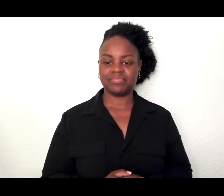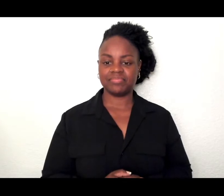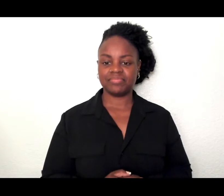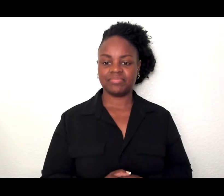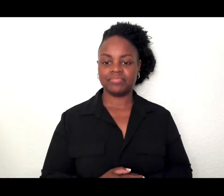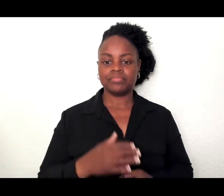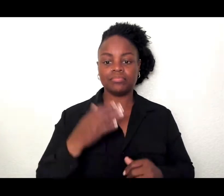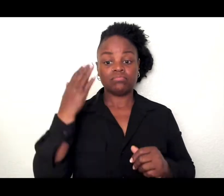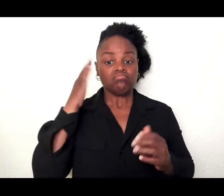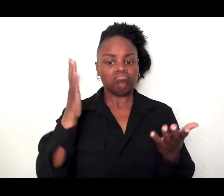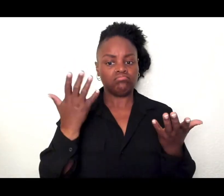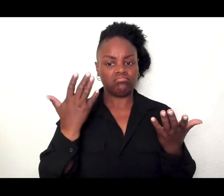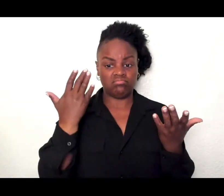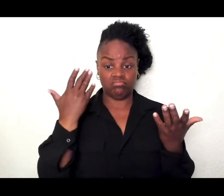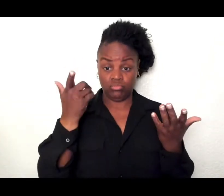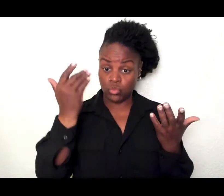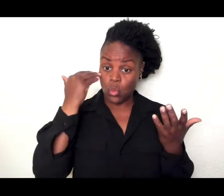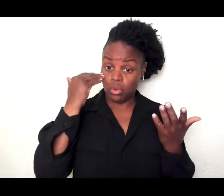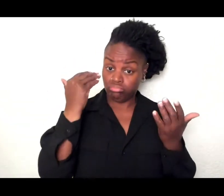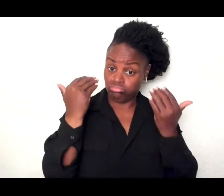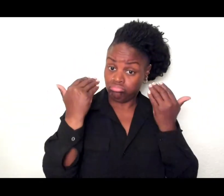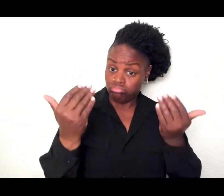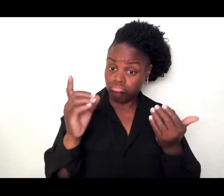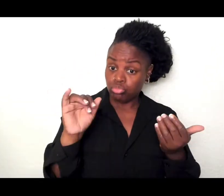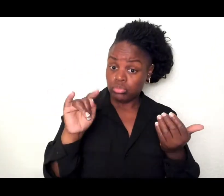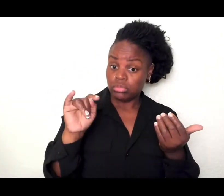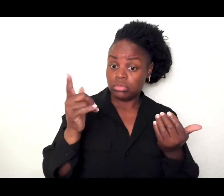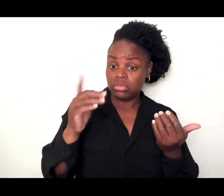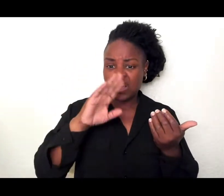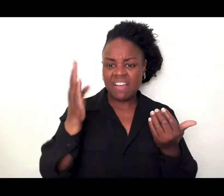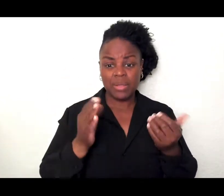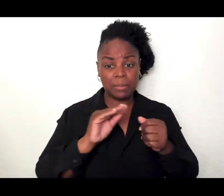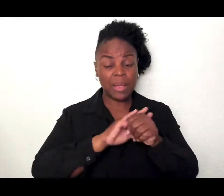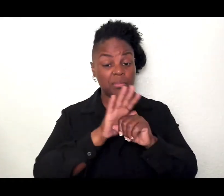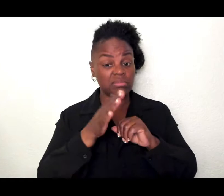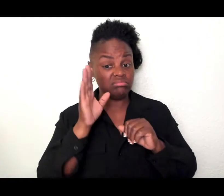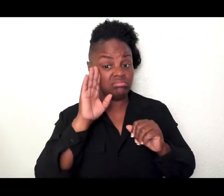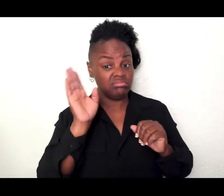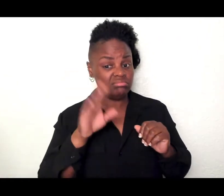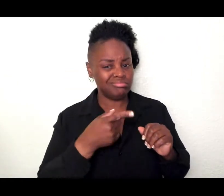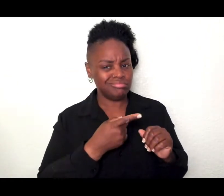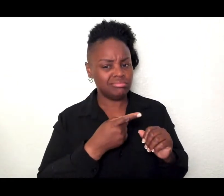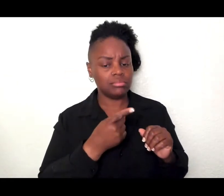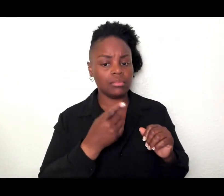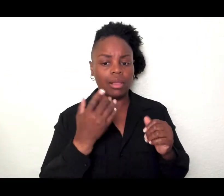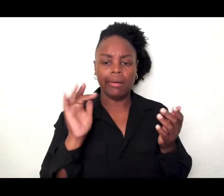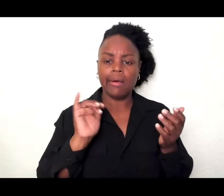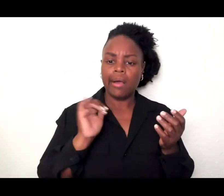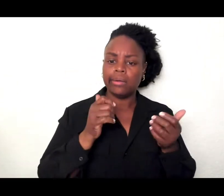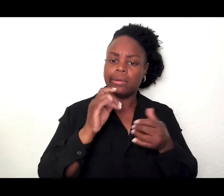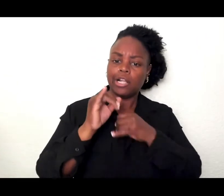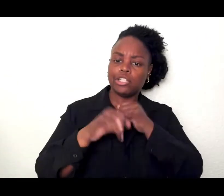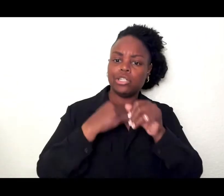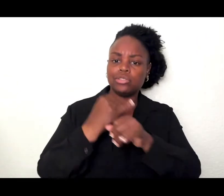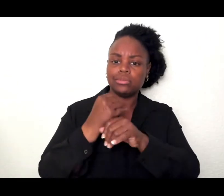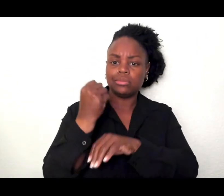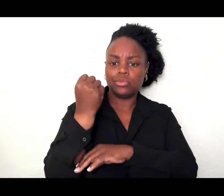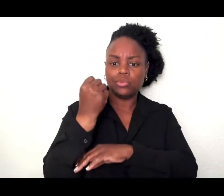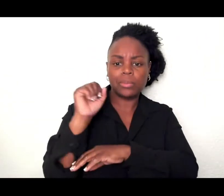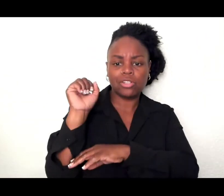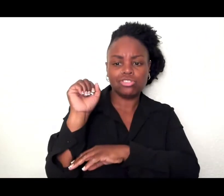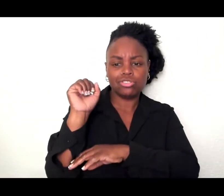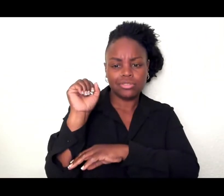We didn't know, how to do it. There's never been a pandemic. We're in the midst of